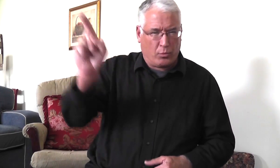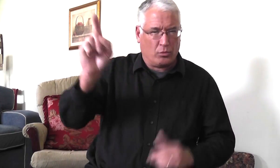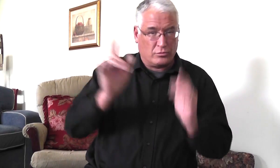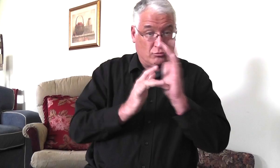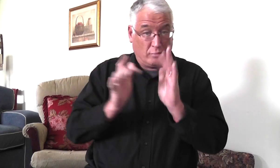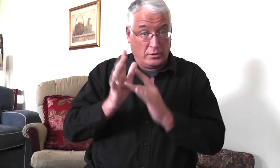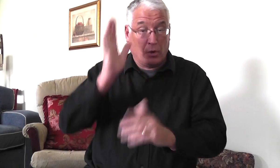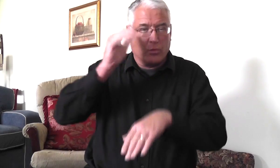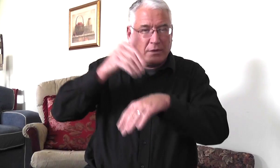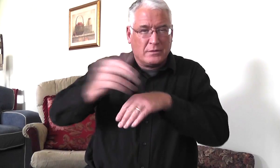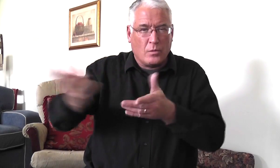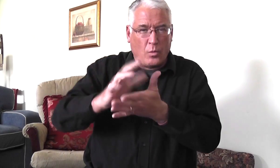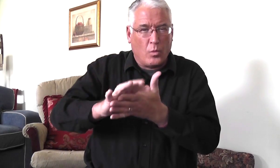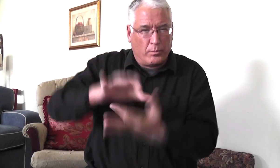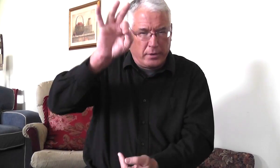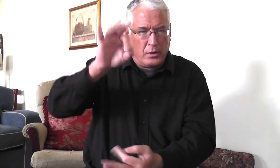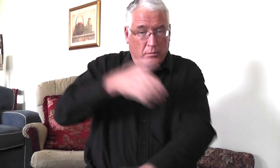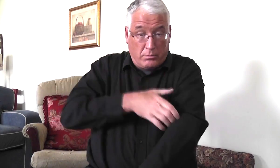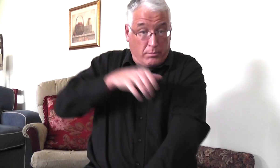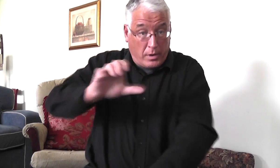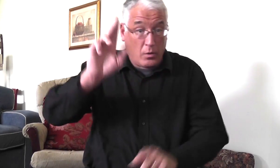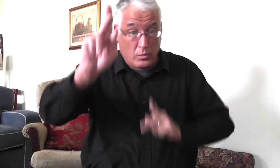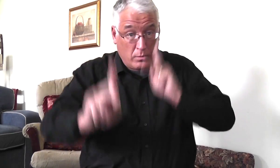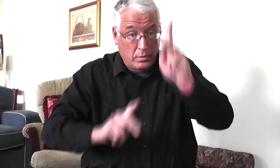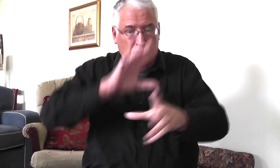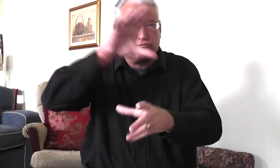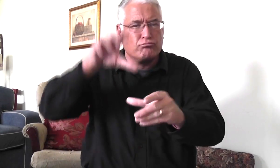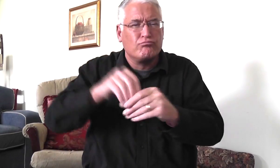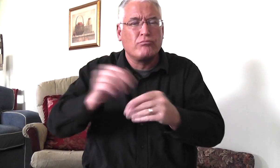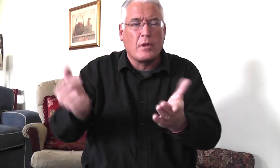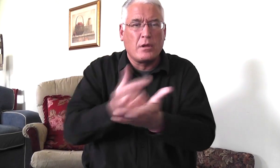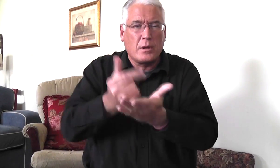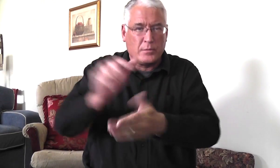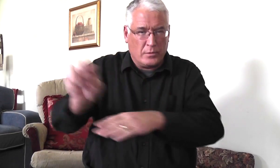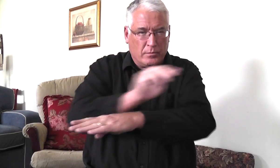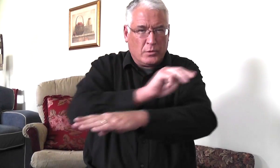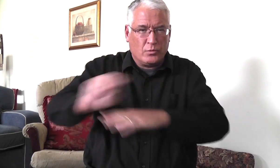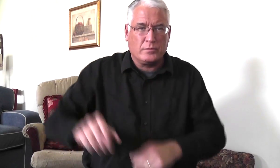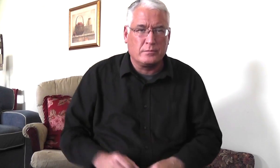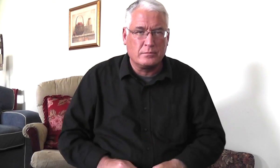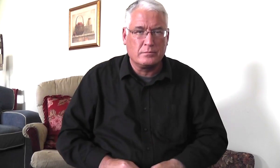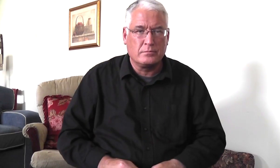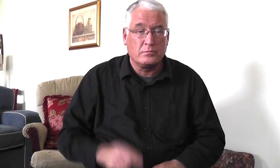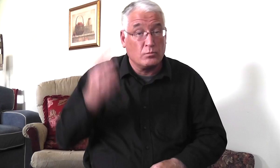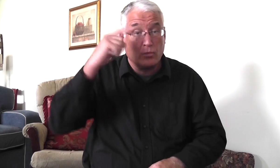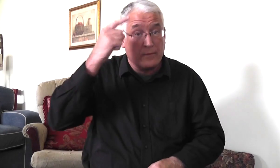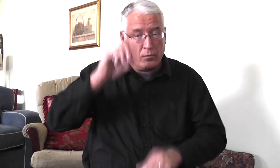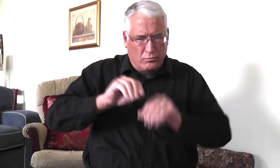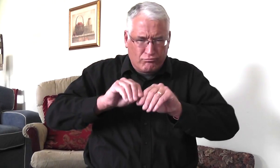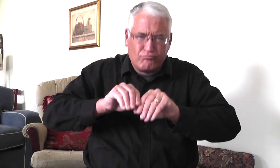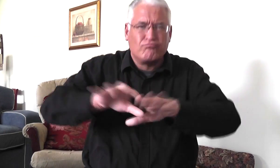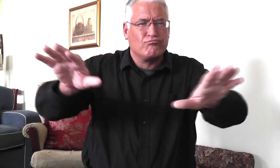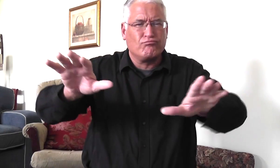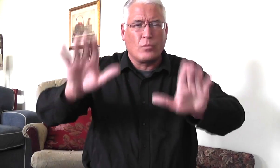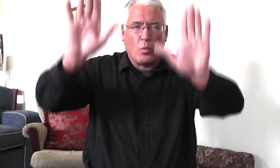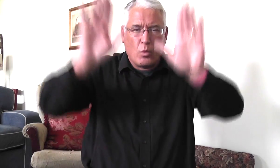more. John pointed to Jesus' baptism of the Holy Spirit so gospel could be spread to all nations.